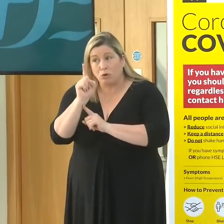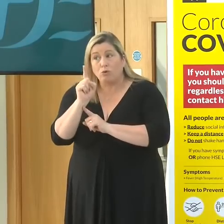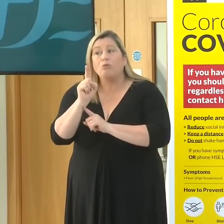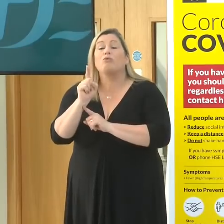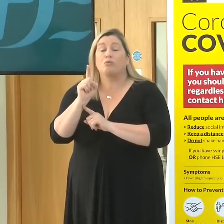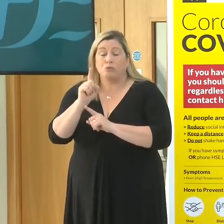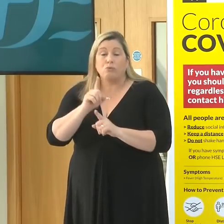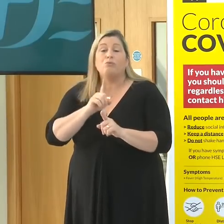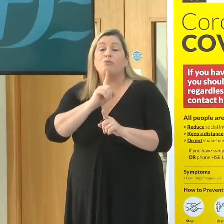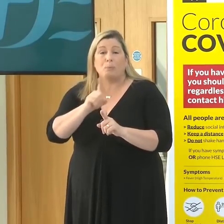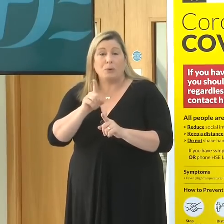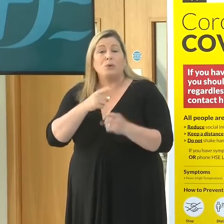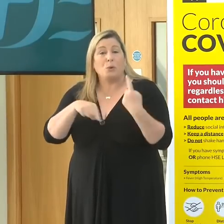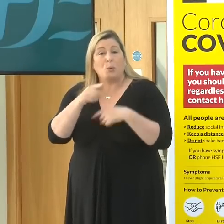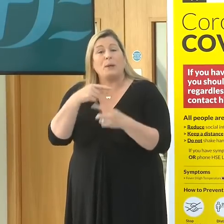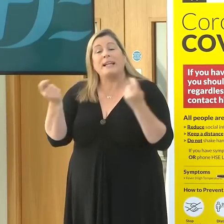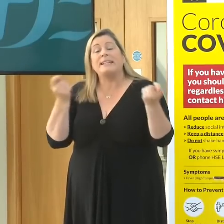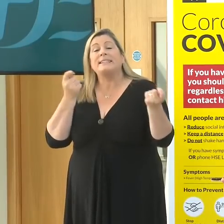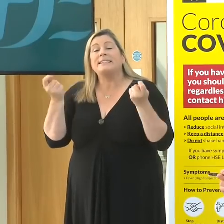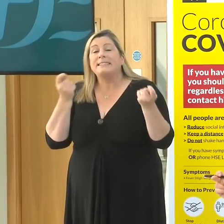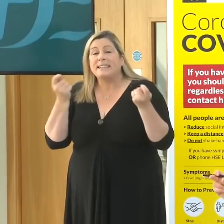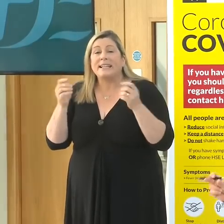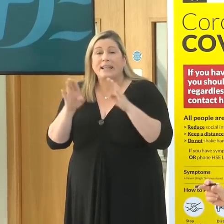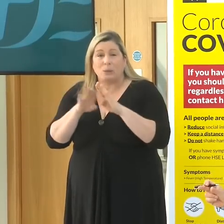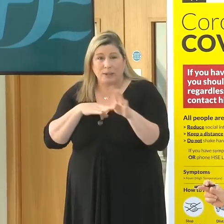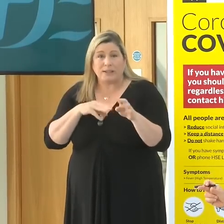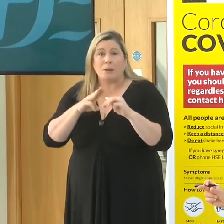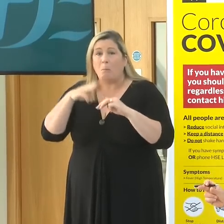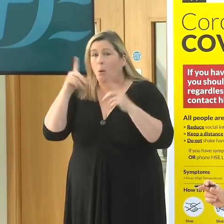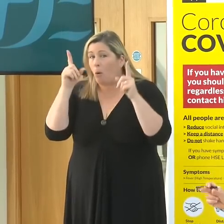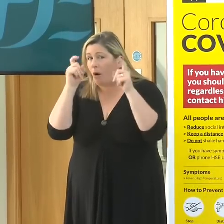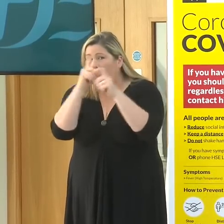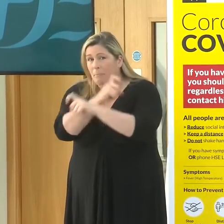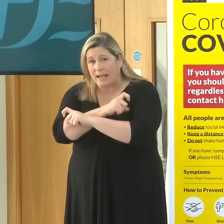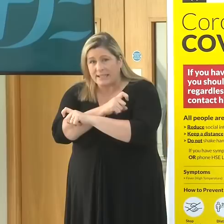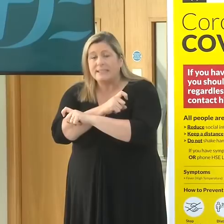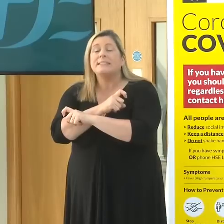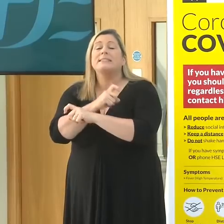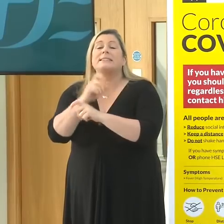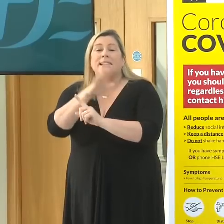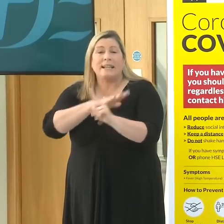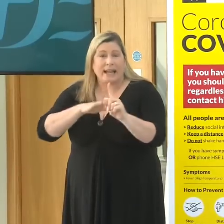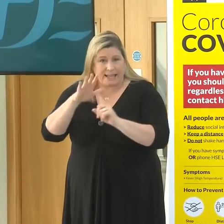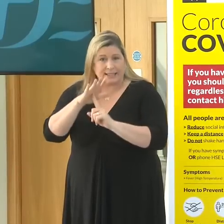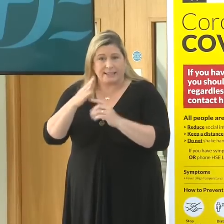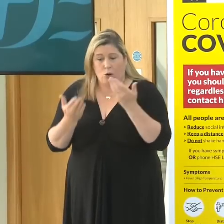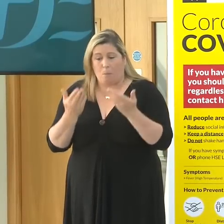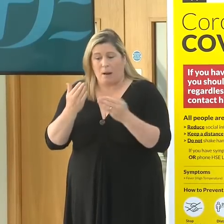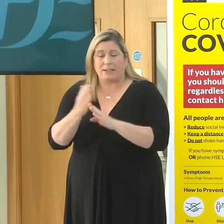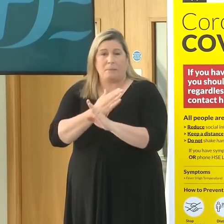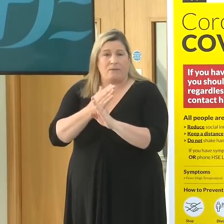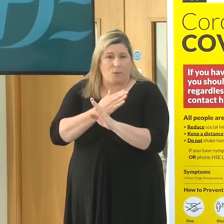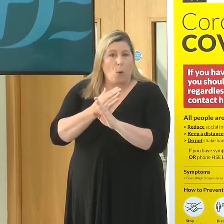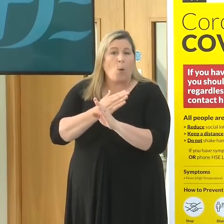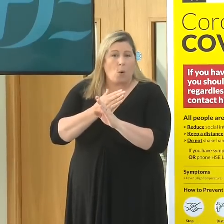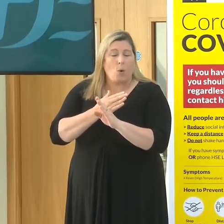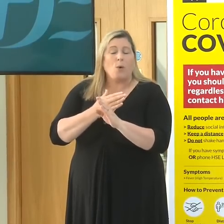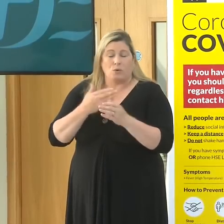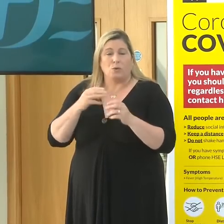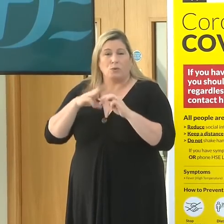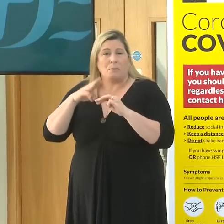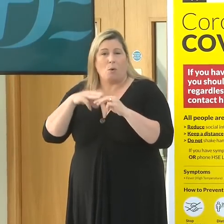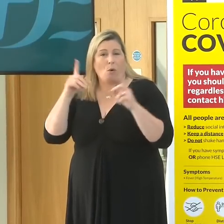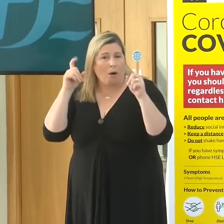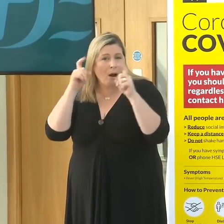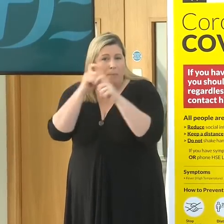to that. We are obviously dealing with more complex cases now than we would have been routinely dealing with in the past. So